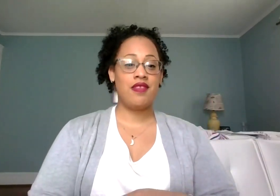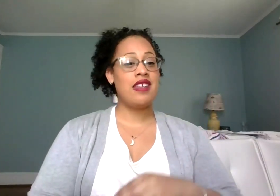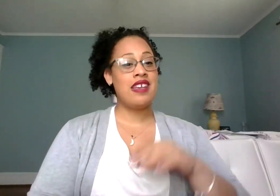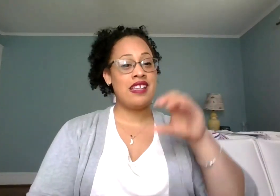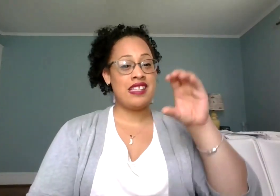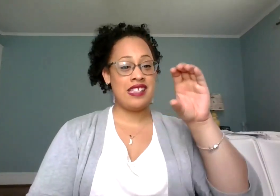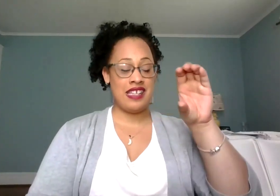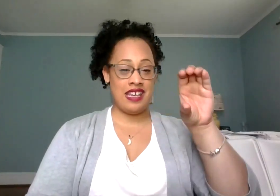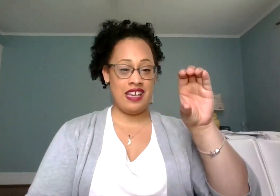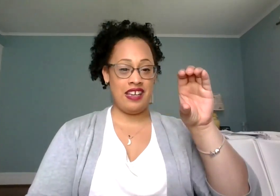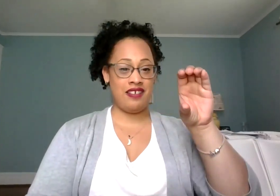C.